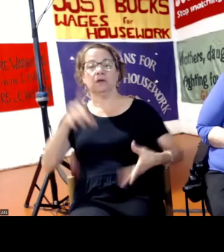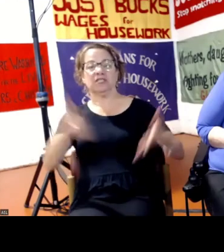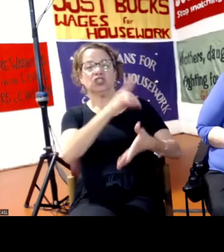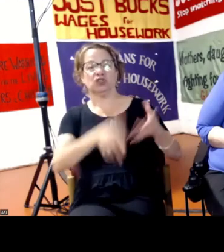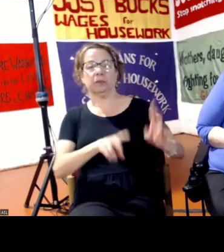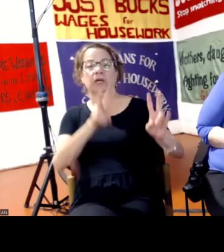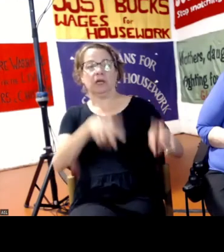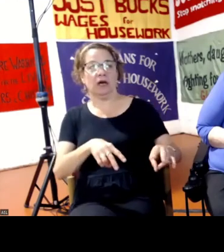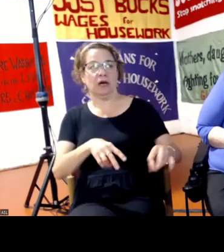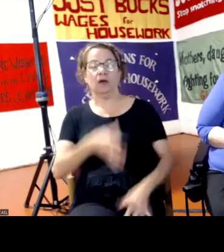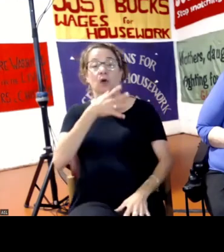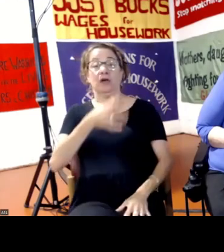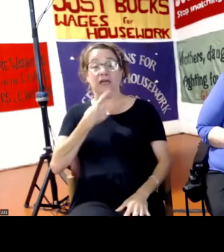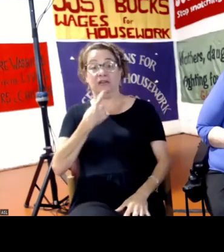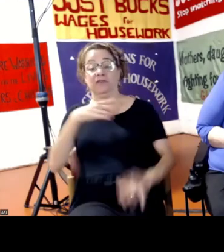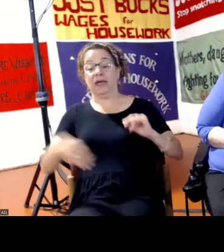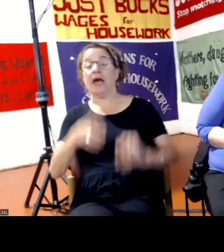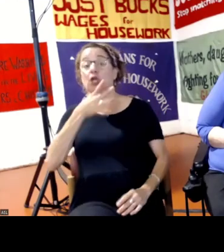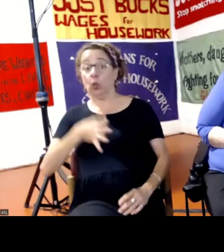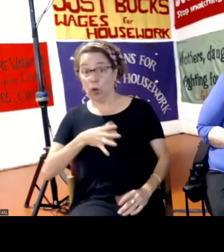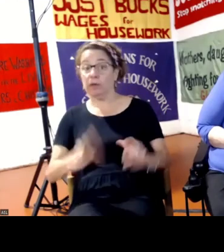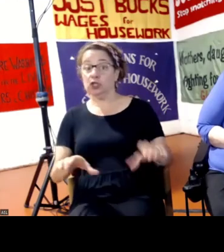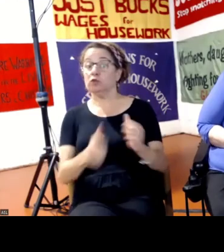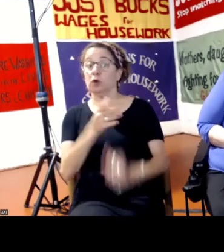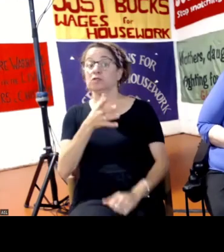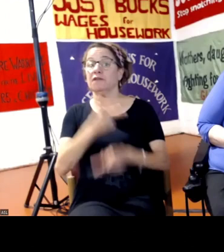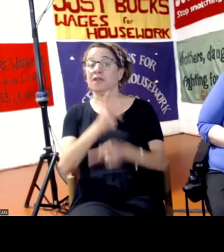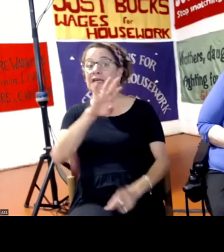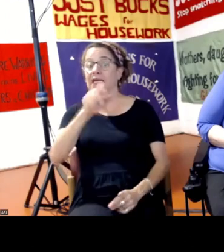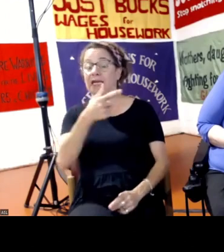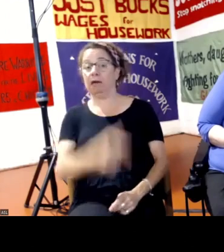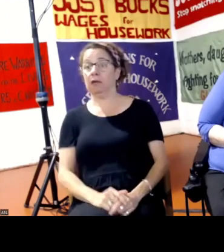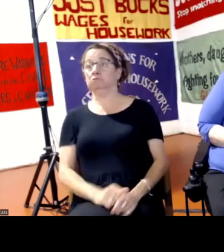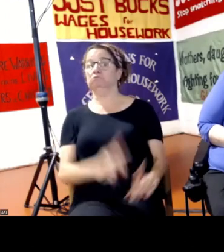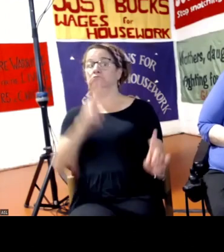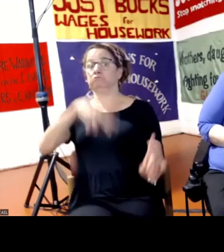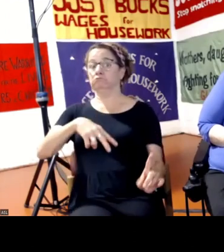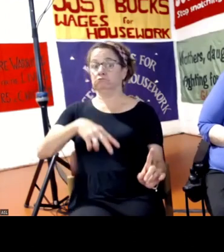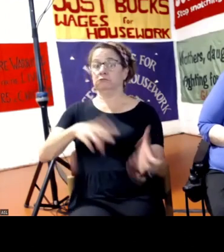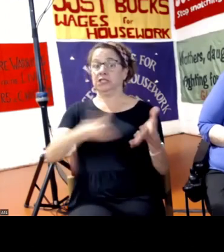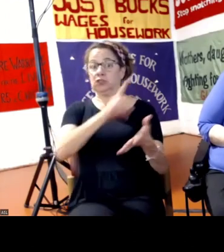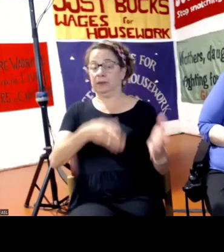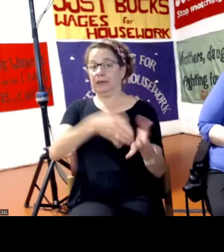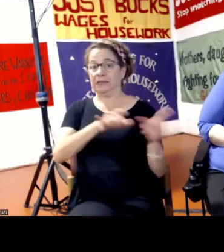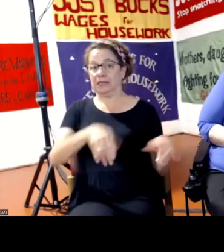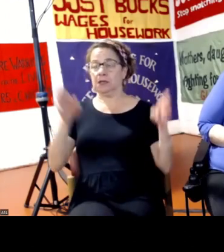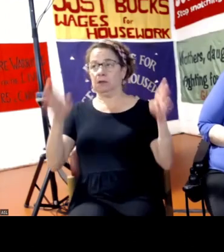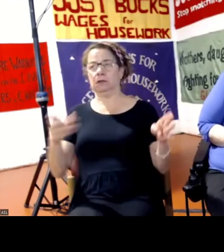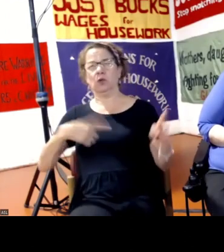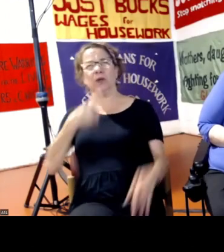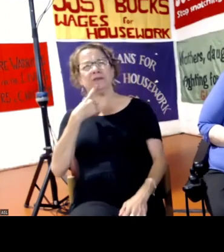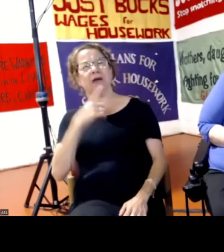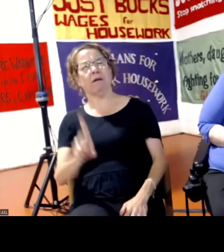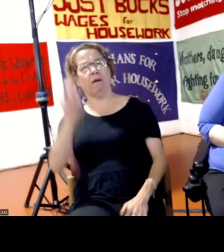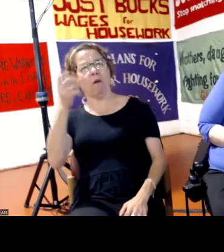if they mentioned women, the women would attack them and say, oh, you want us to carry on doing it. And we said, wait a minute, we